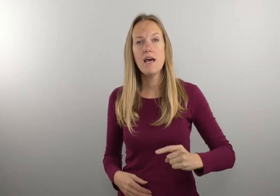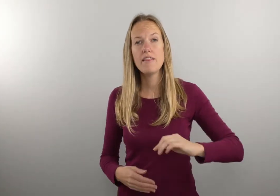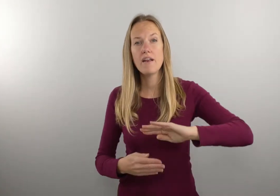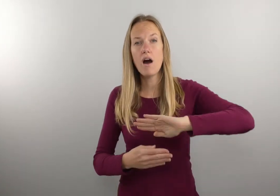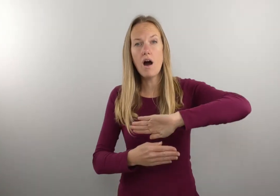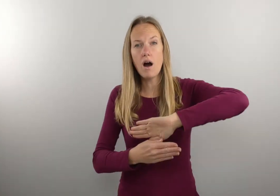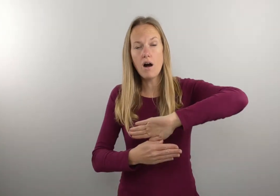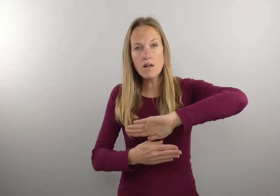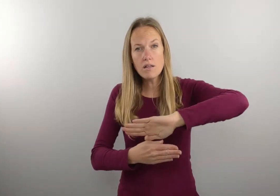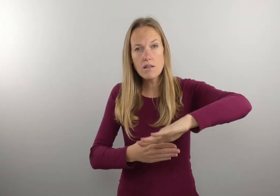then "all